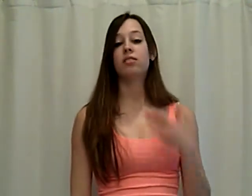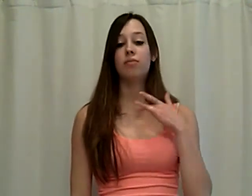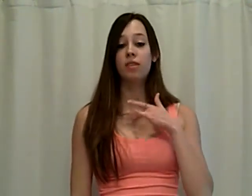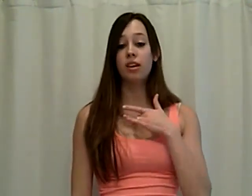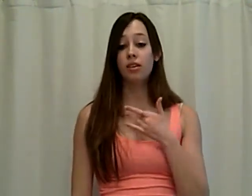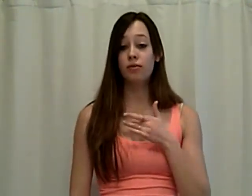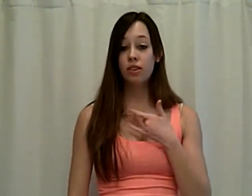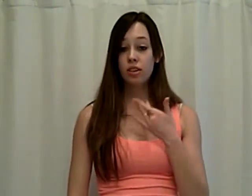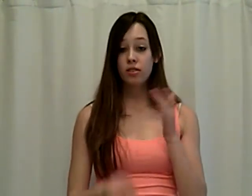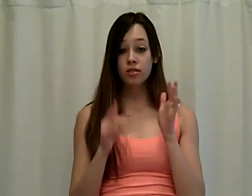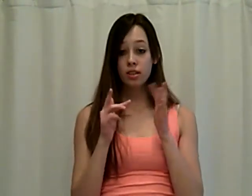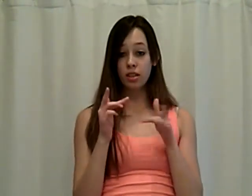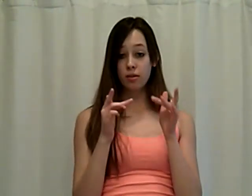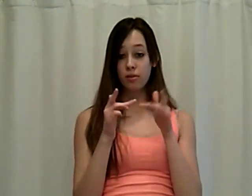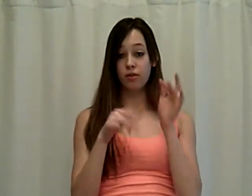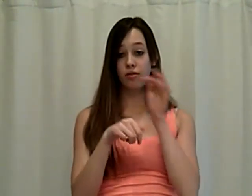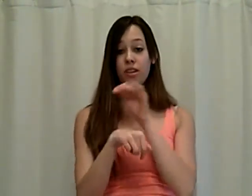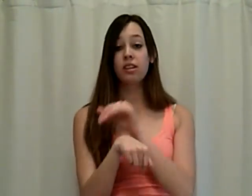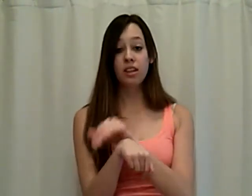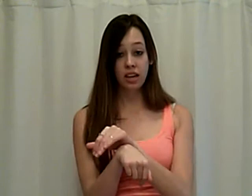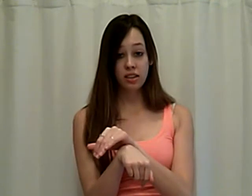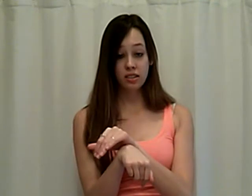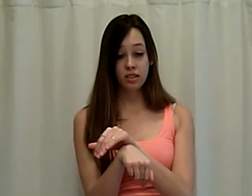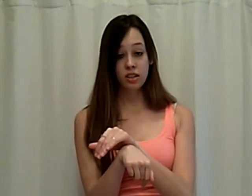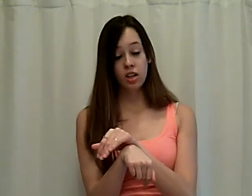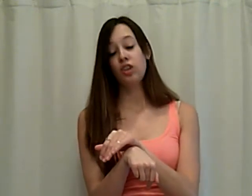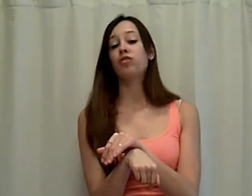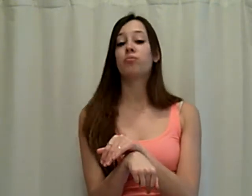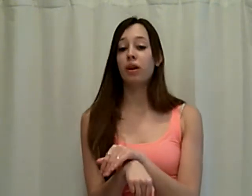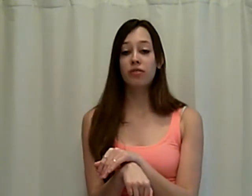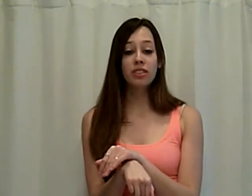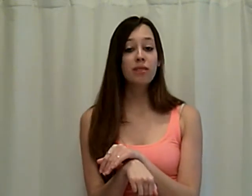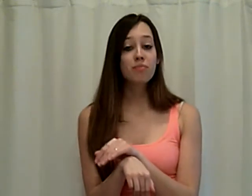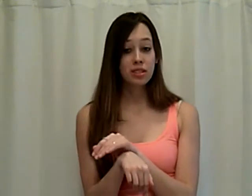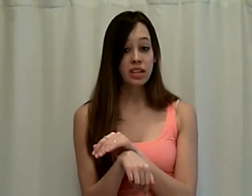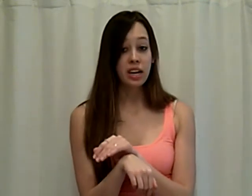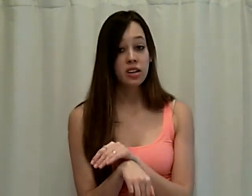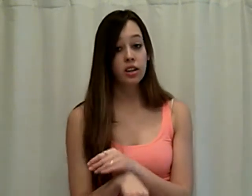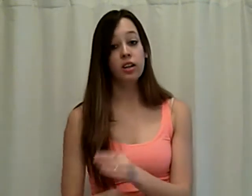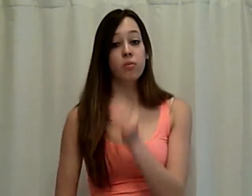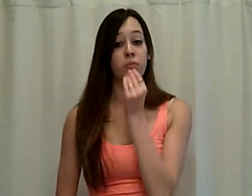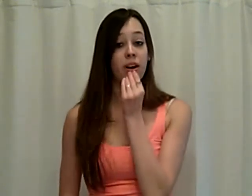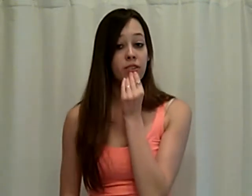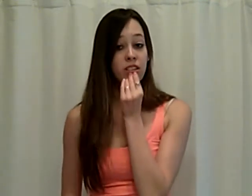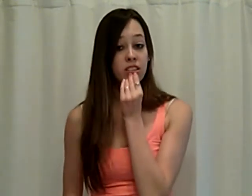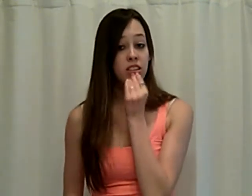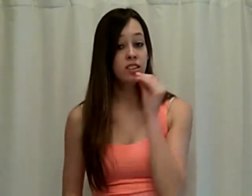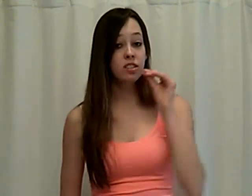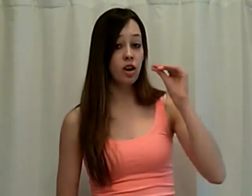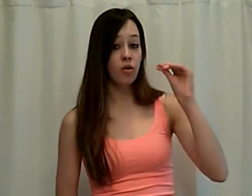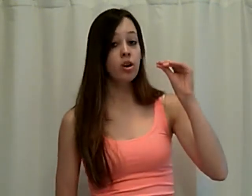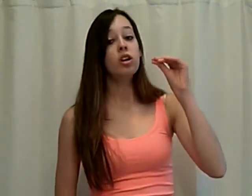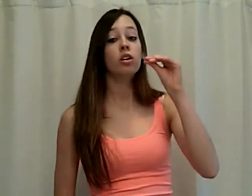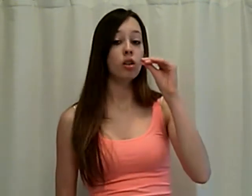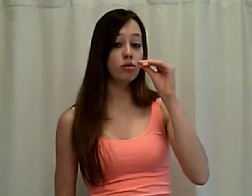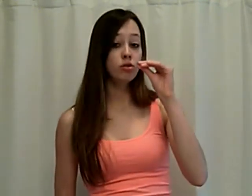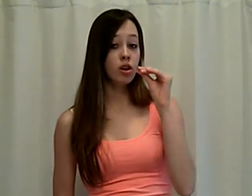same thing. It feels like a perfect night for breakfast at midnight. You're going to go breakfast. So closed